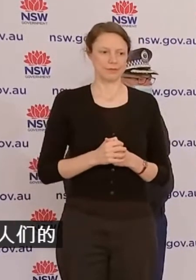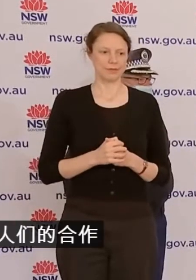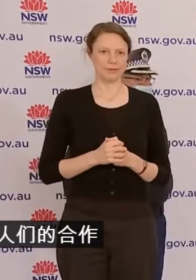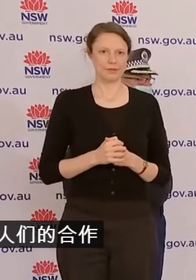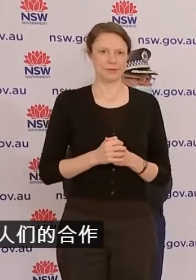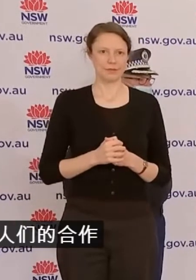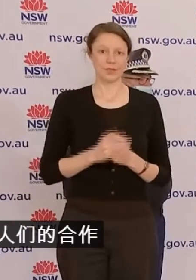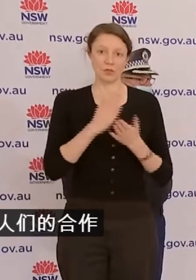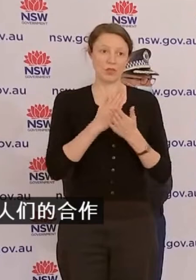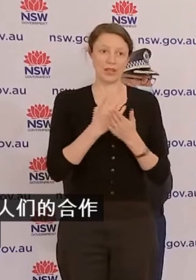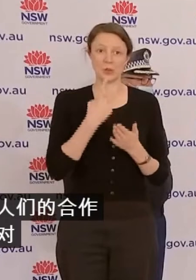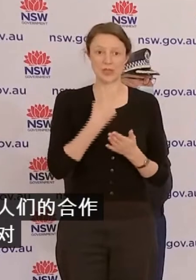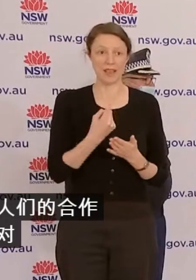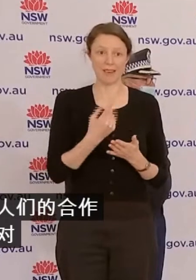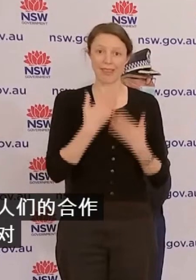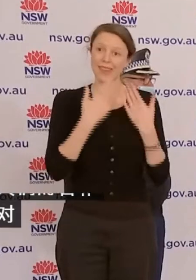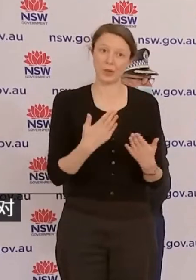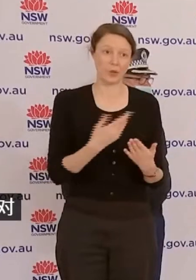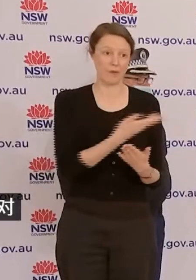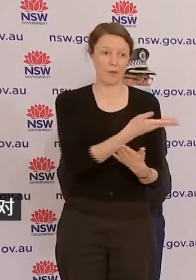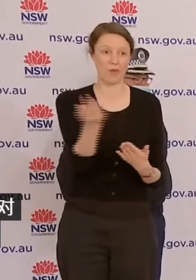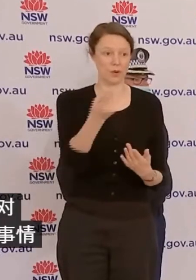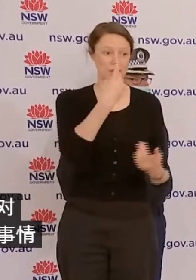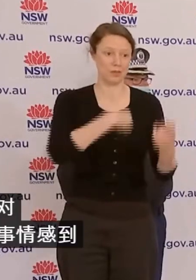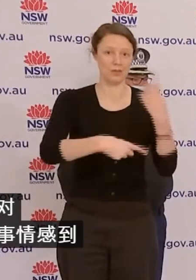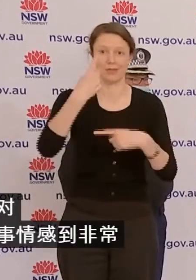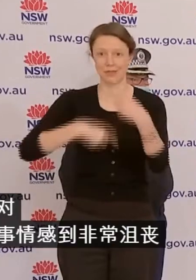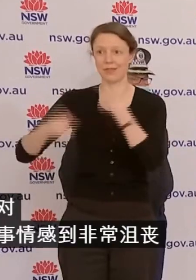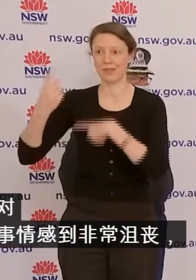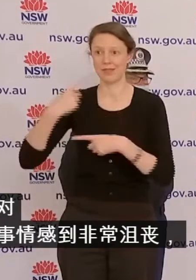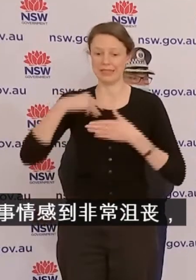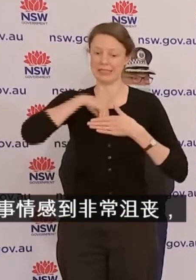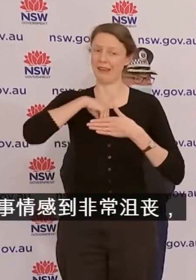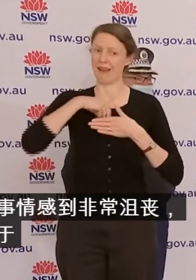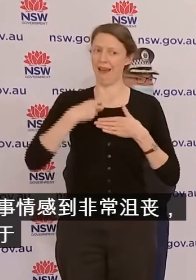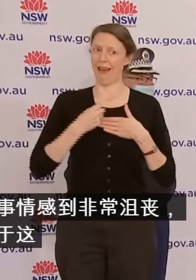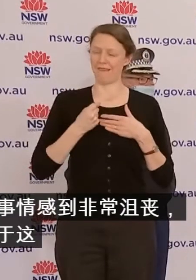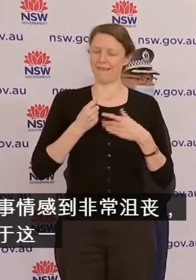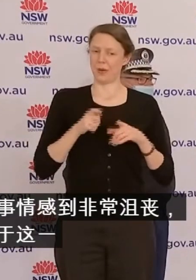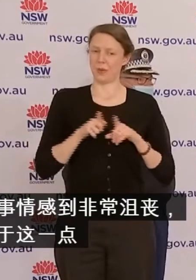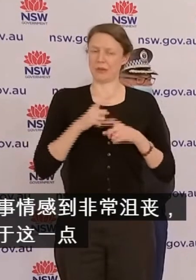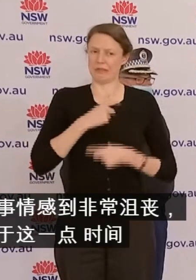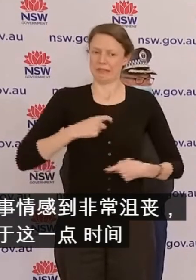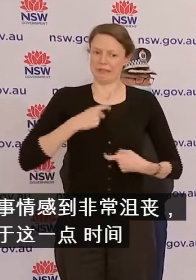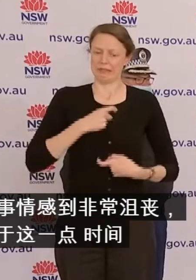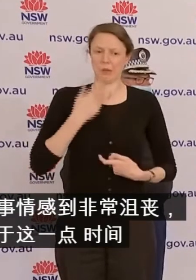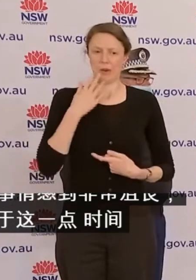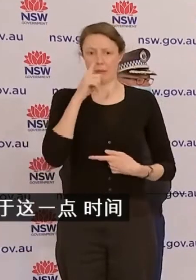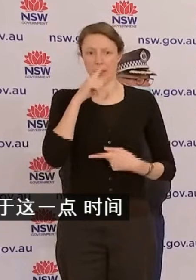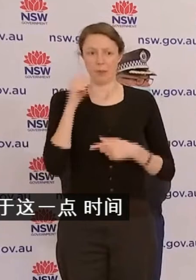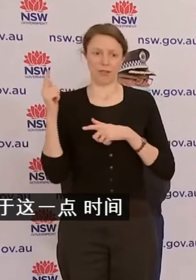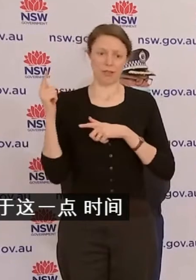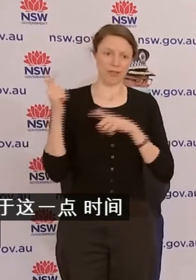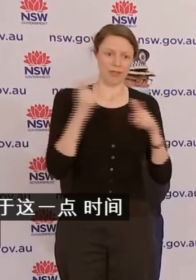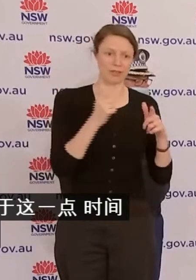appreciate people's cooperation. Part of me gets very frustrated at what people have done, but our focus at that point in time is